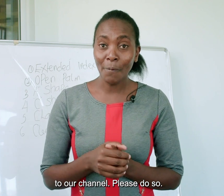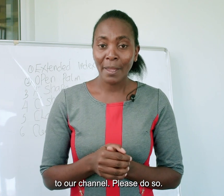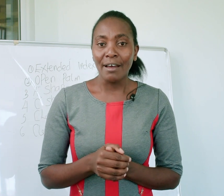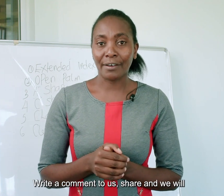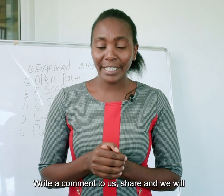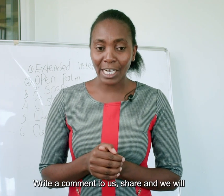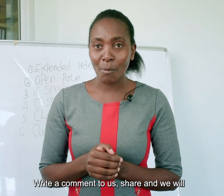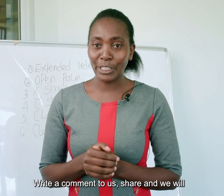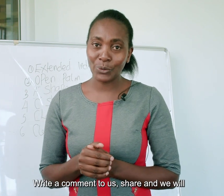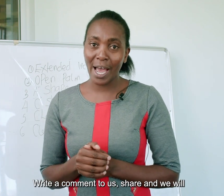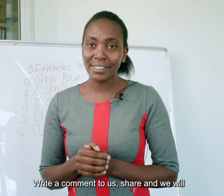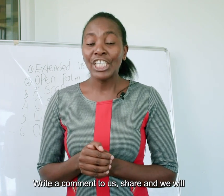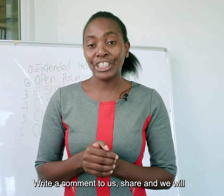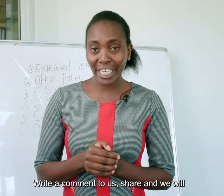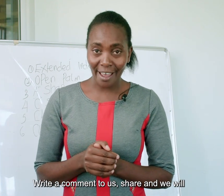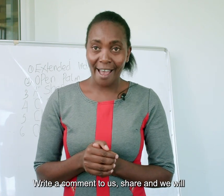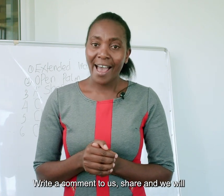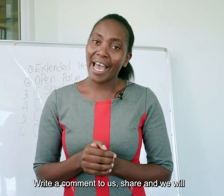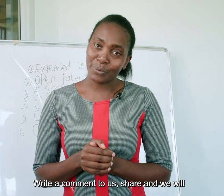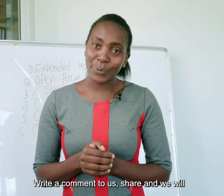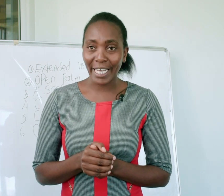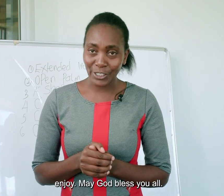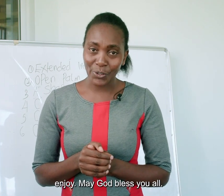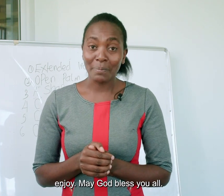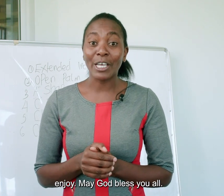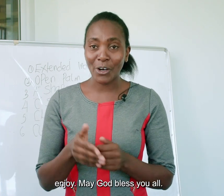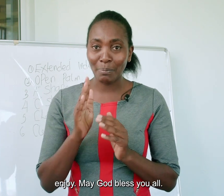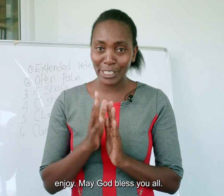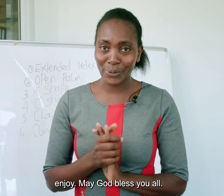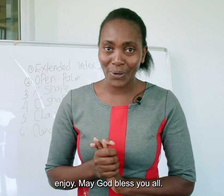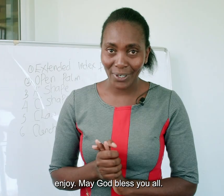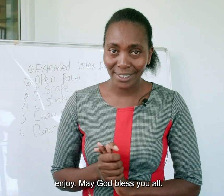Write a comment to us, share, and we will enjoy. May God bless you all.